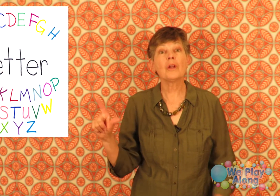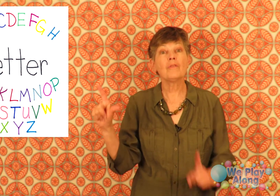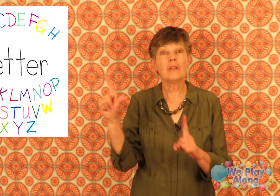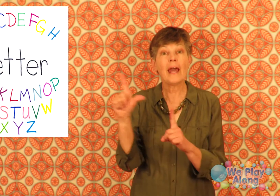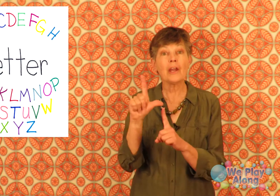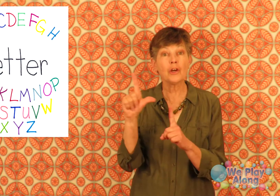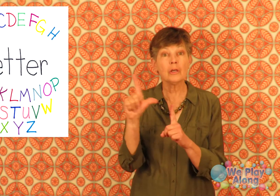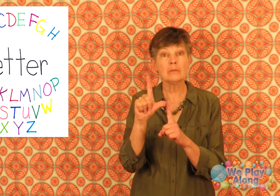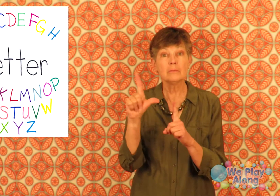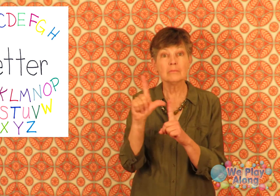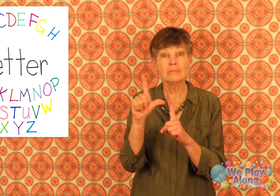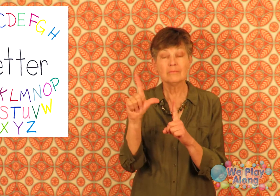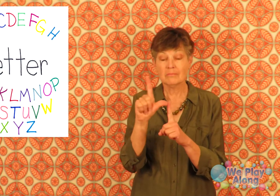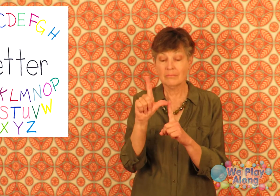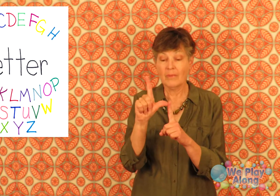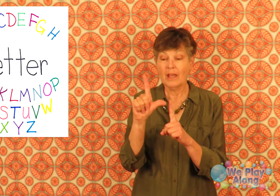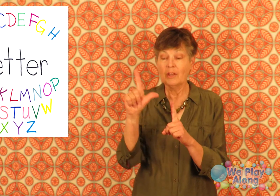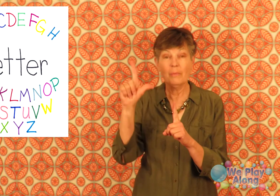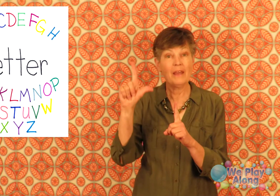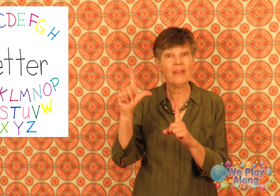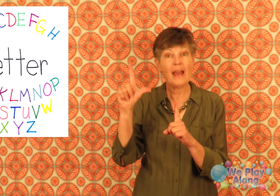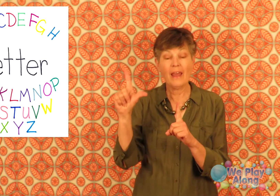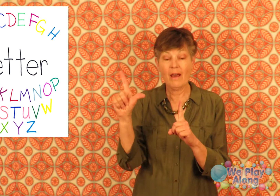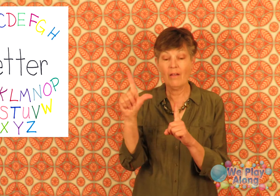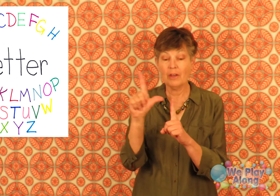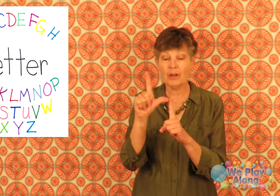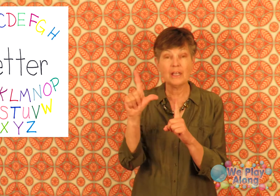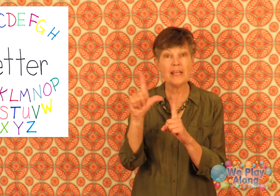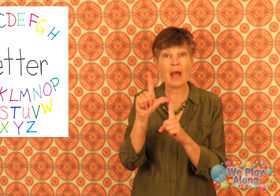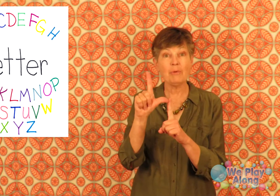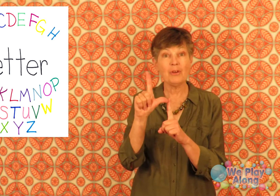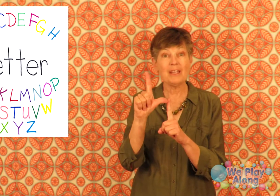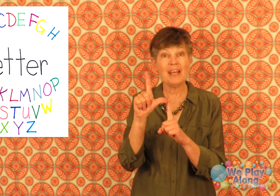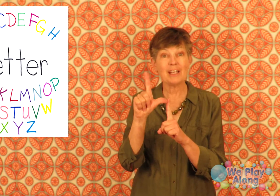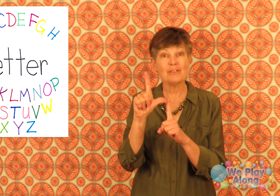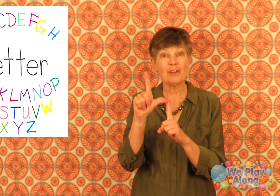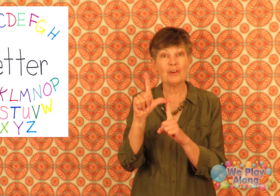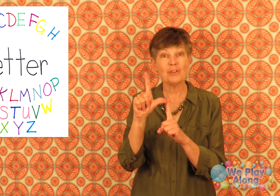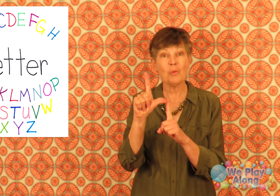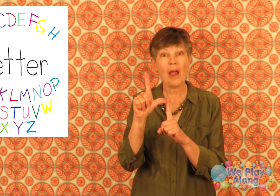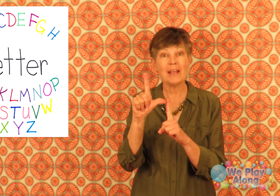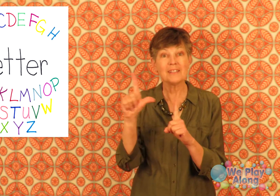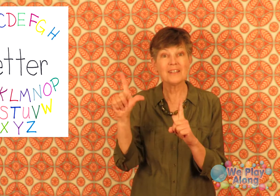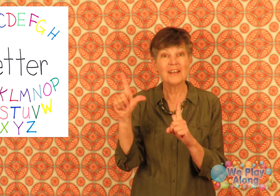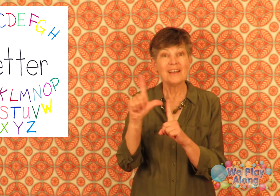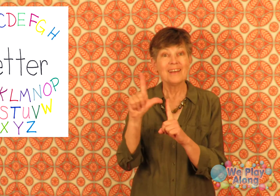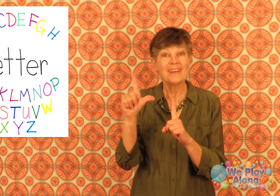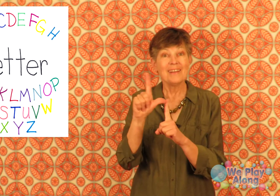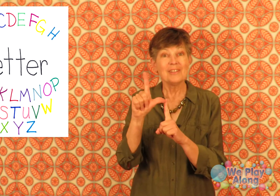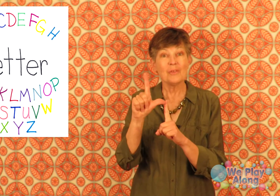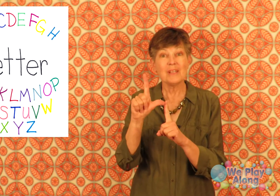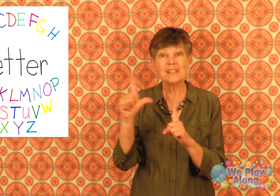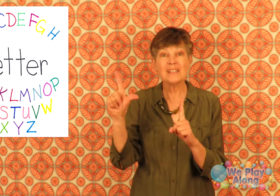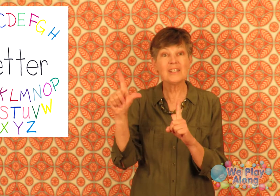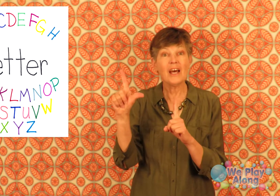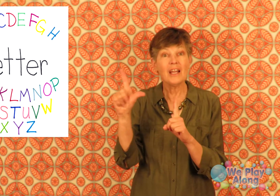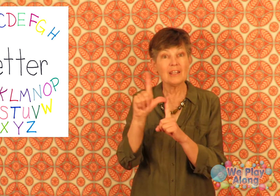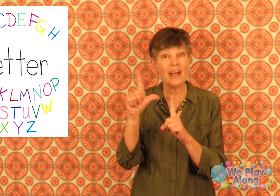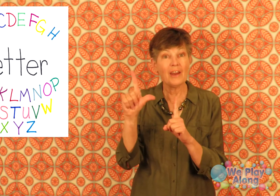of letter, you make that L and you're going to tap your index finger twice. So this is the